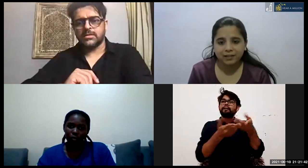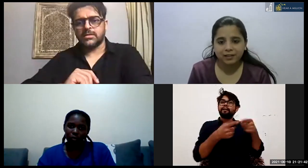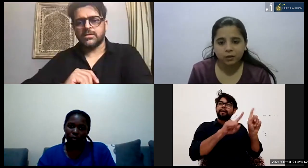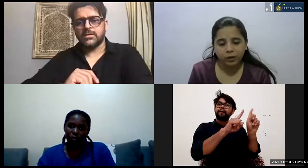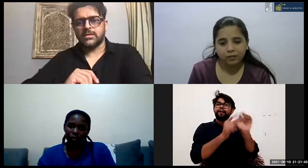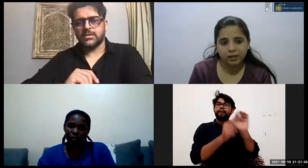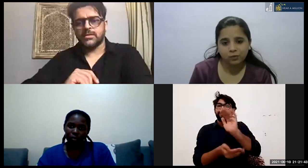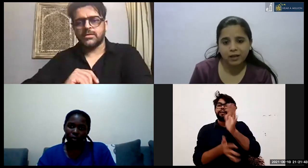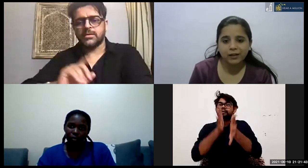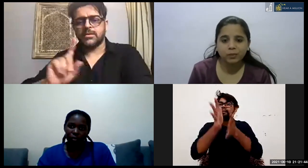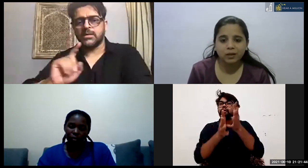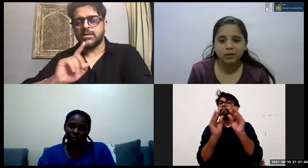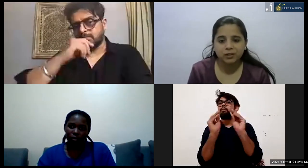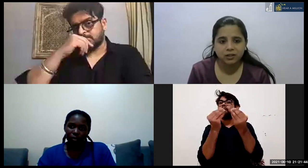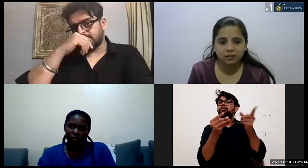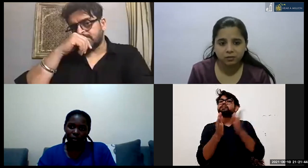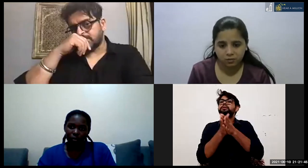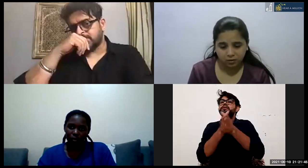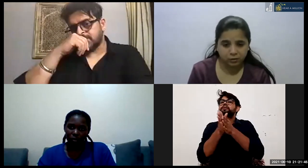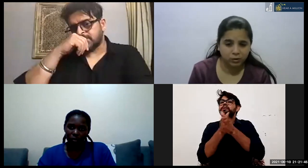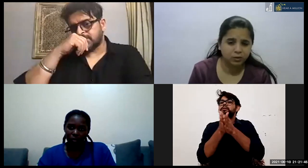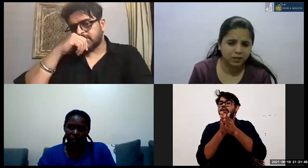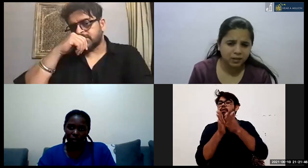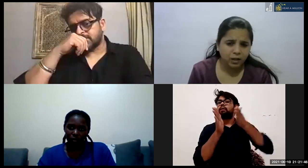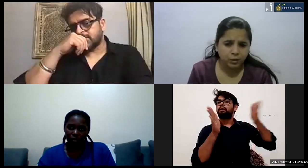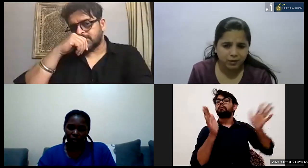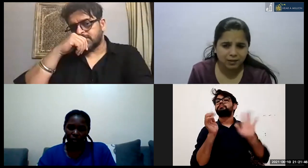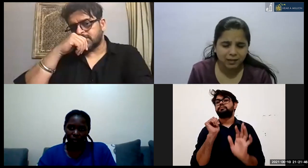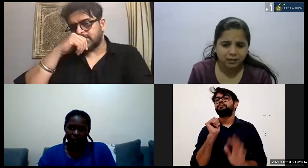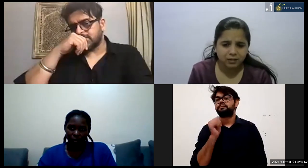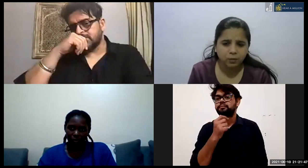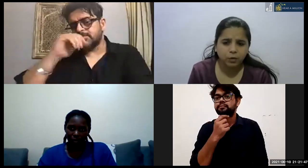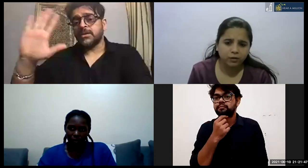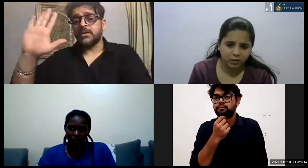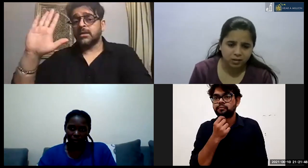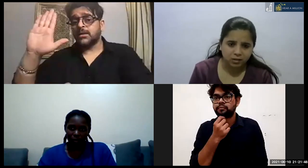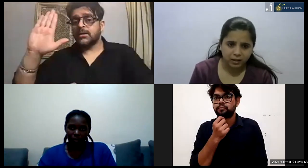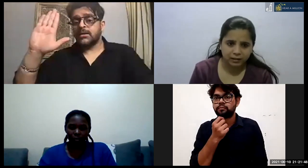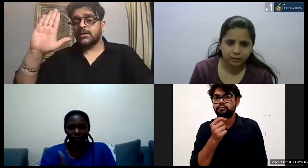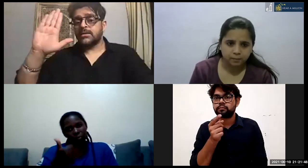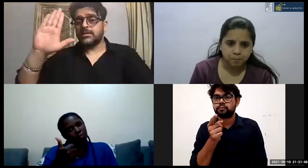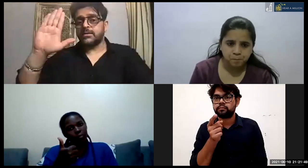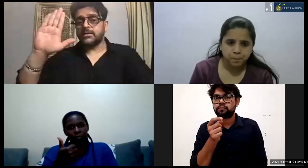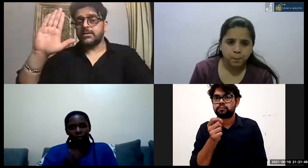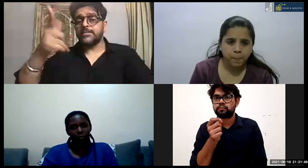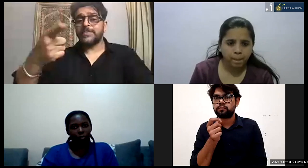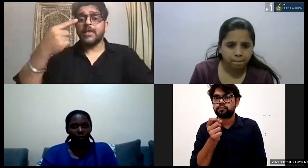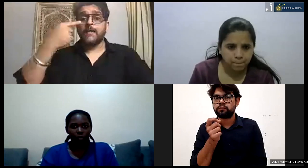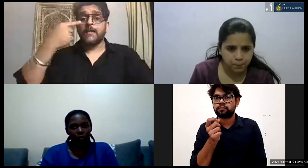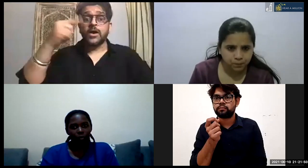and they said that okay, they would like to become the teacher. Students were using the science, they were more interested, I think.